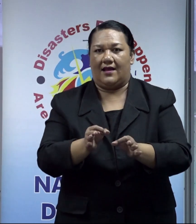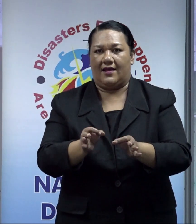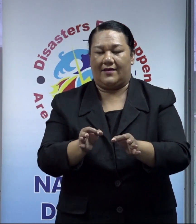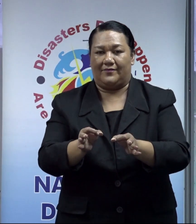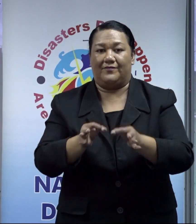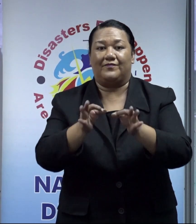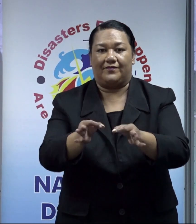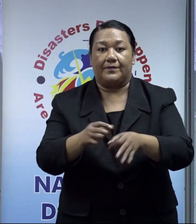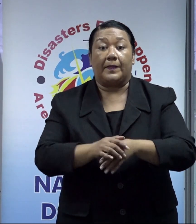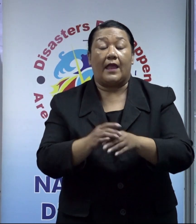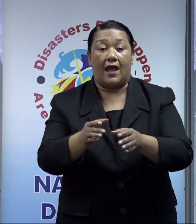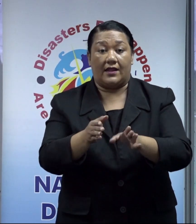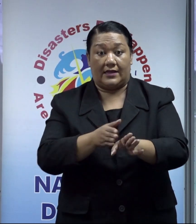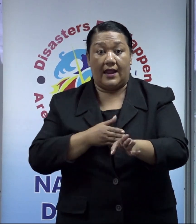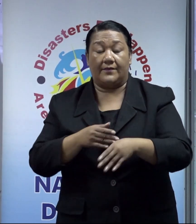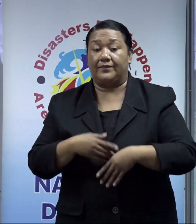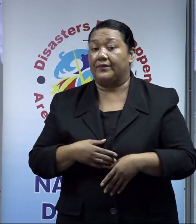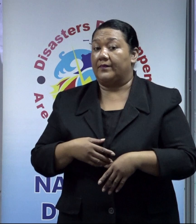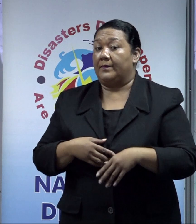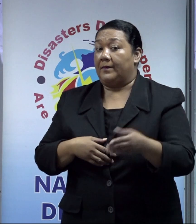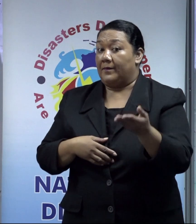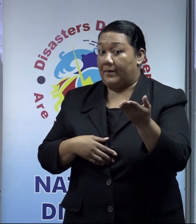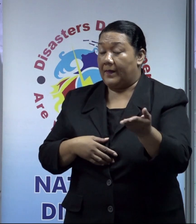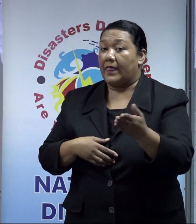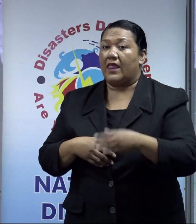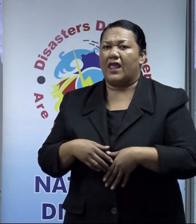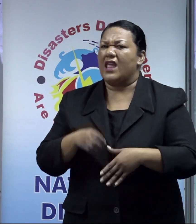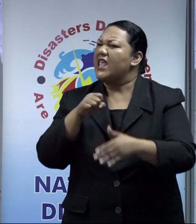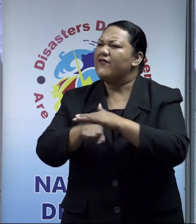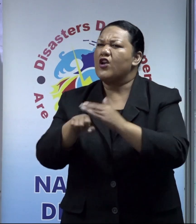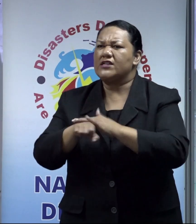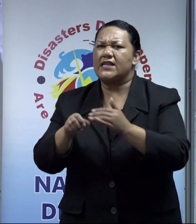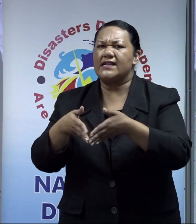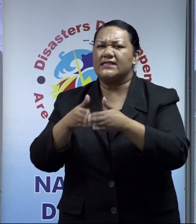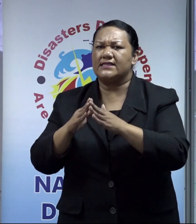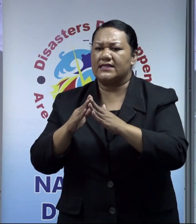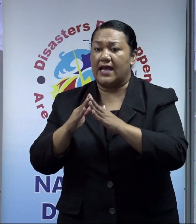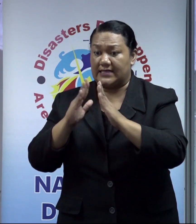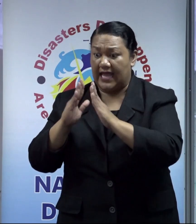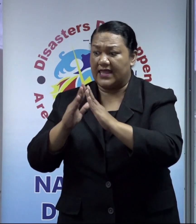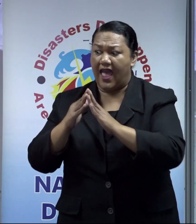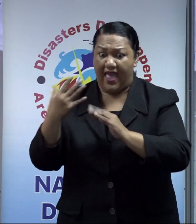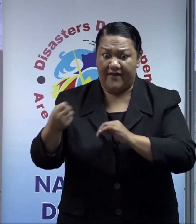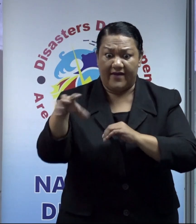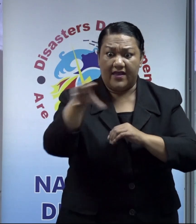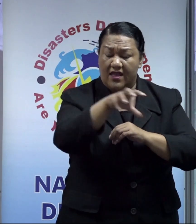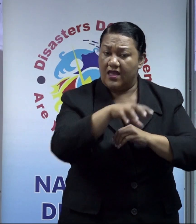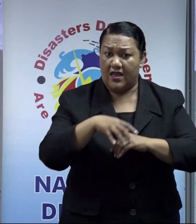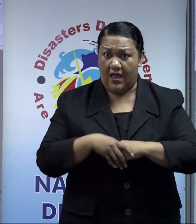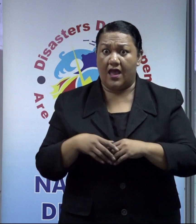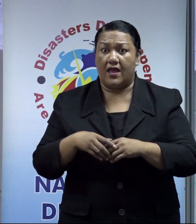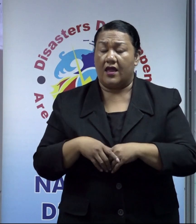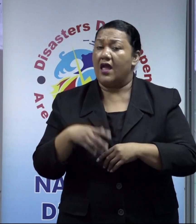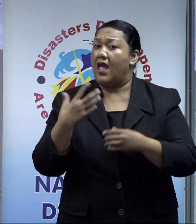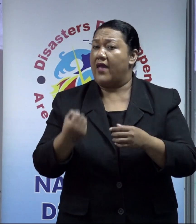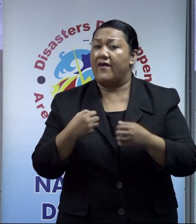from Fiji Village. What are some of the evacuation centers that has been established? So all our evacuation centers are available on